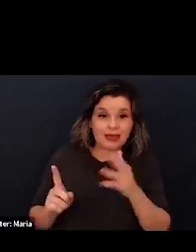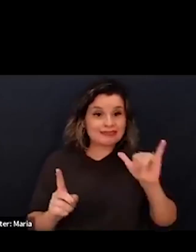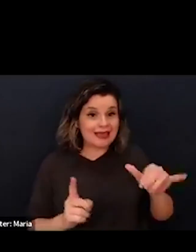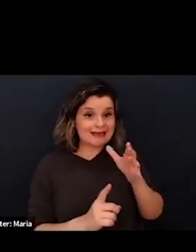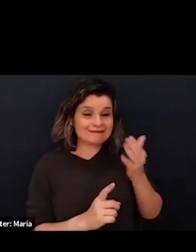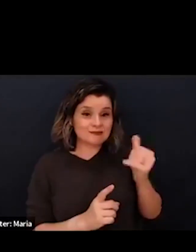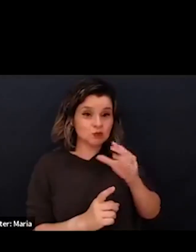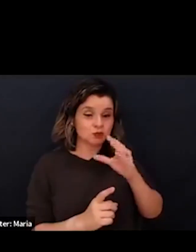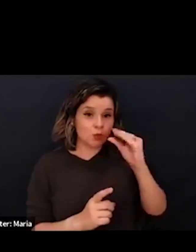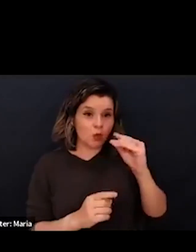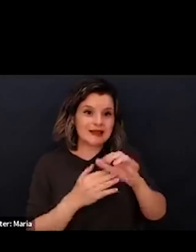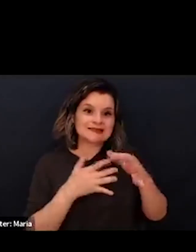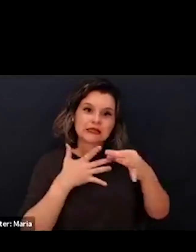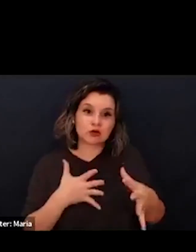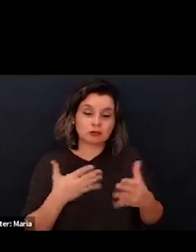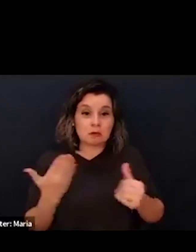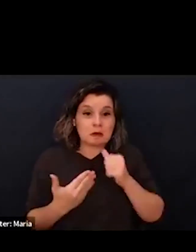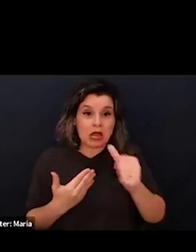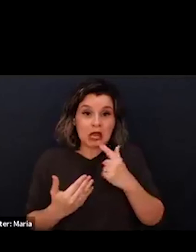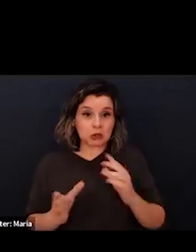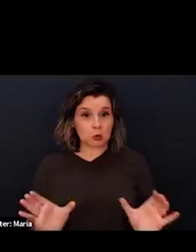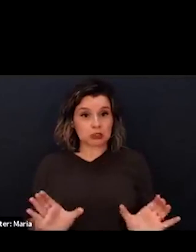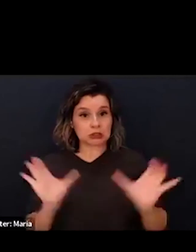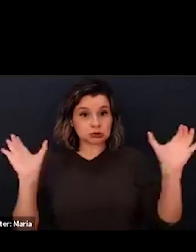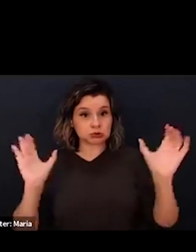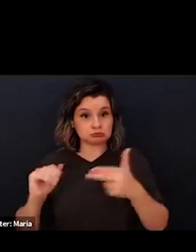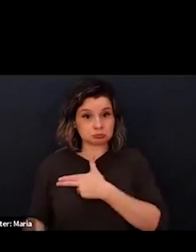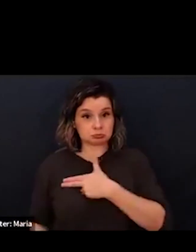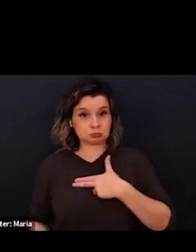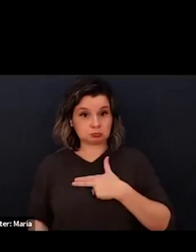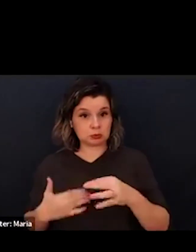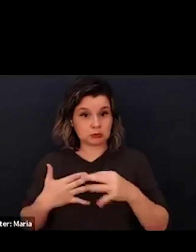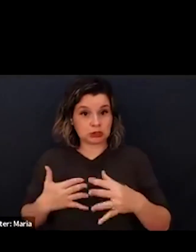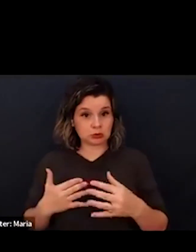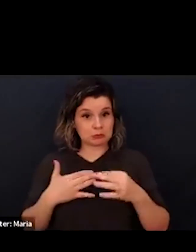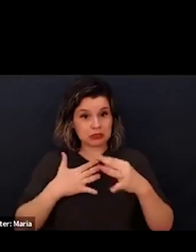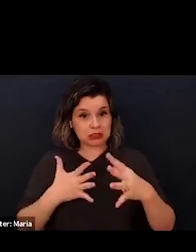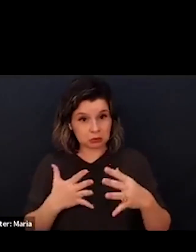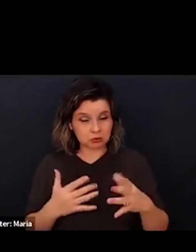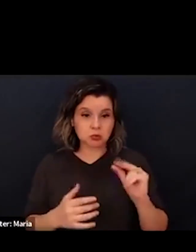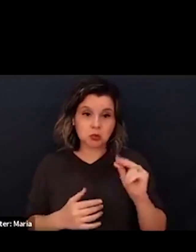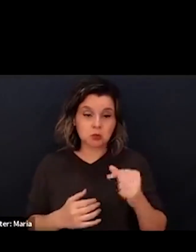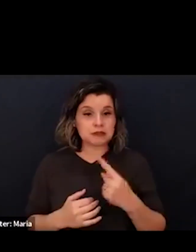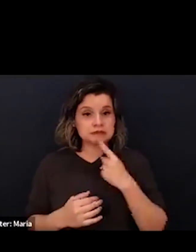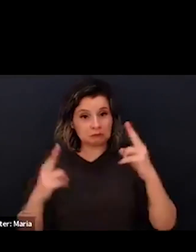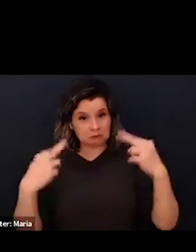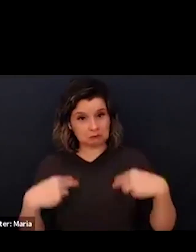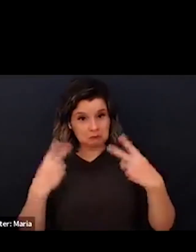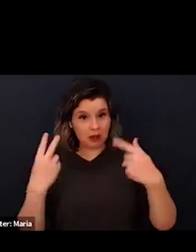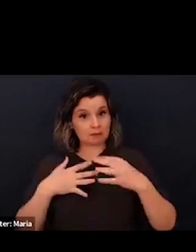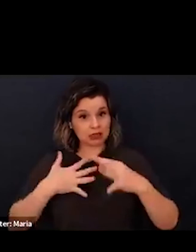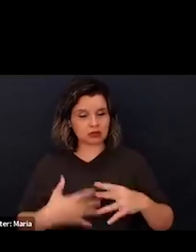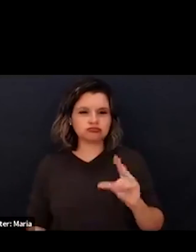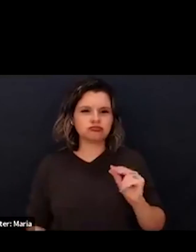boy has acted as a leader. He might not have any credentials that attest to the fact that he's a leader. He might not see himself as a leader, but that's